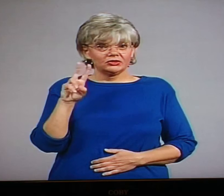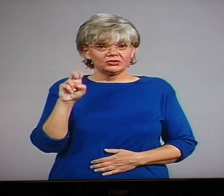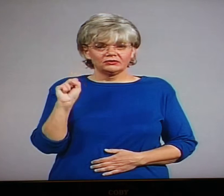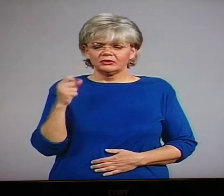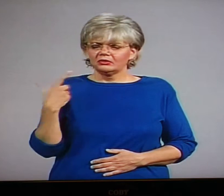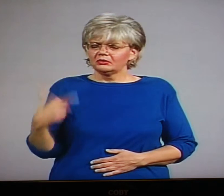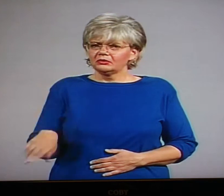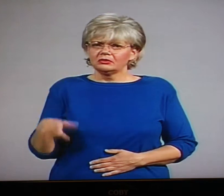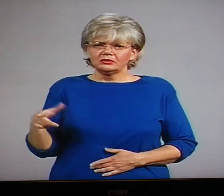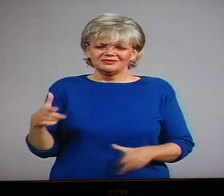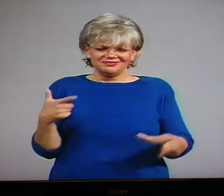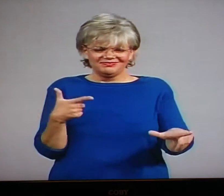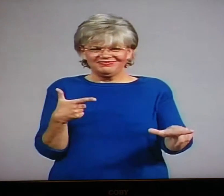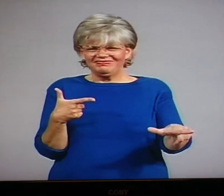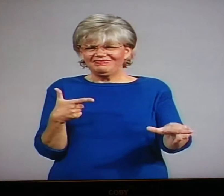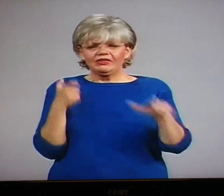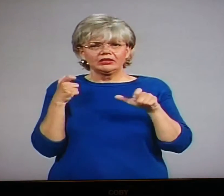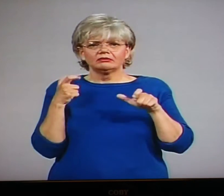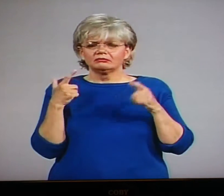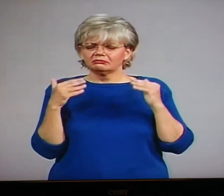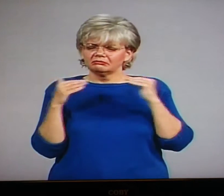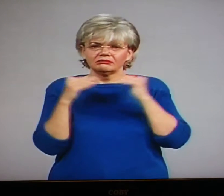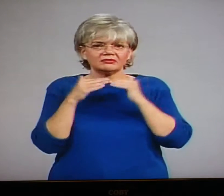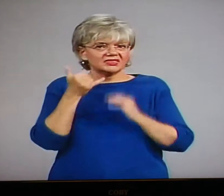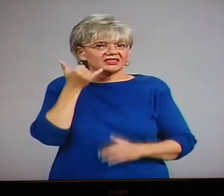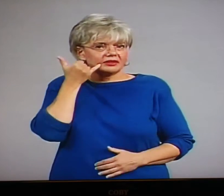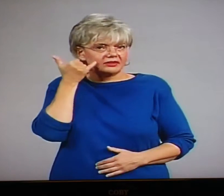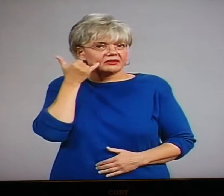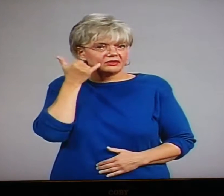As you likely know, you have a lot of nerves in your body.